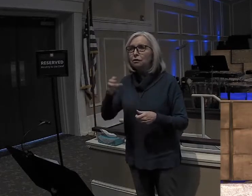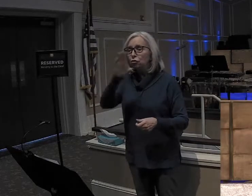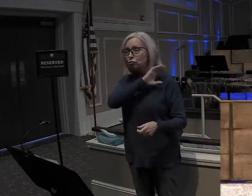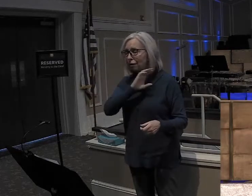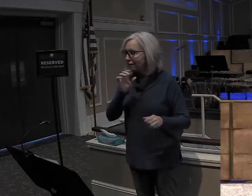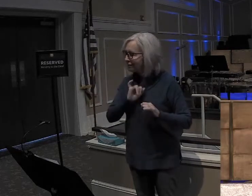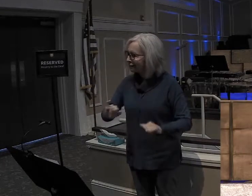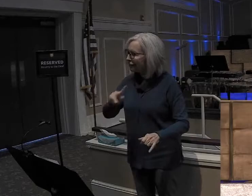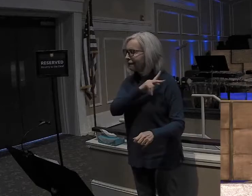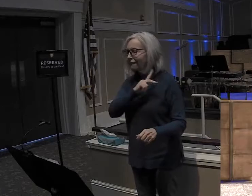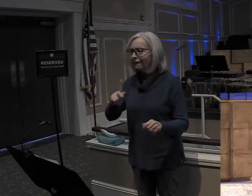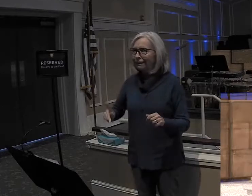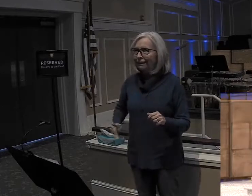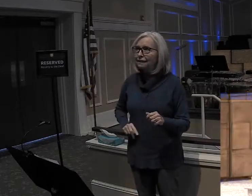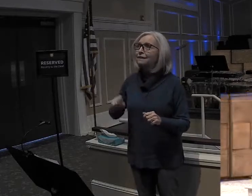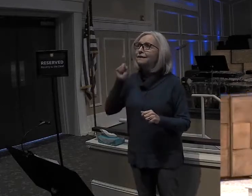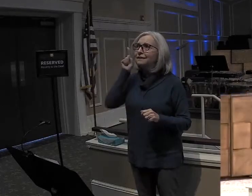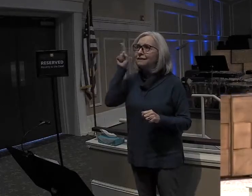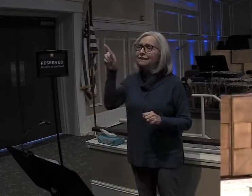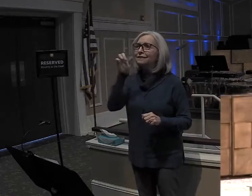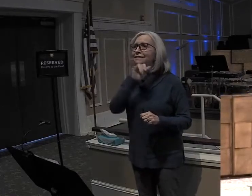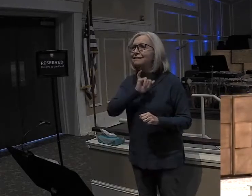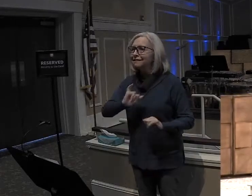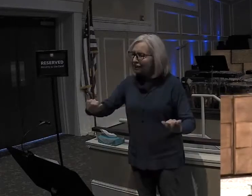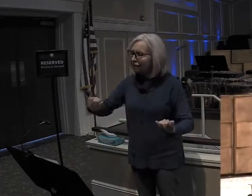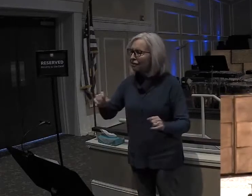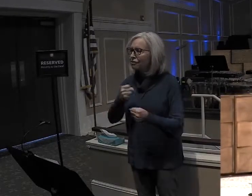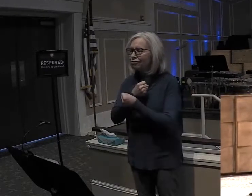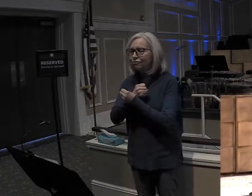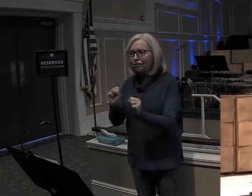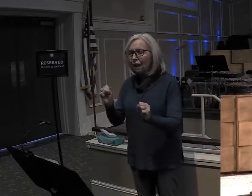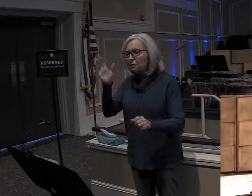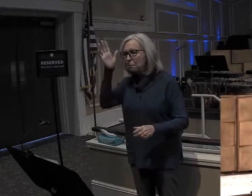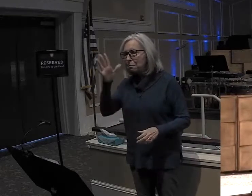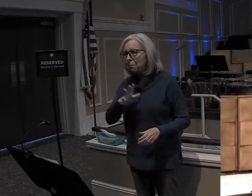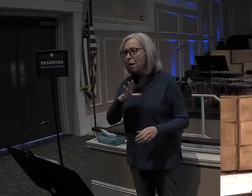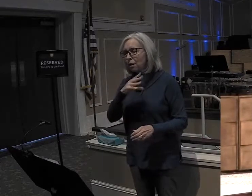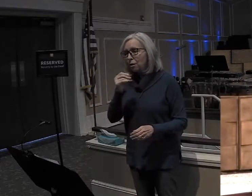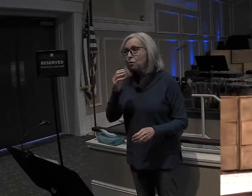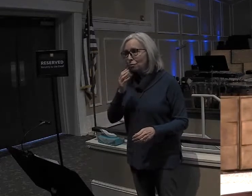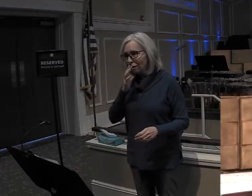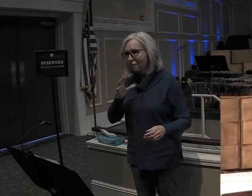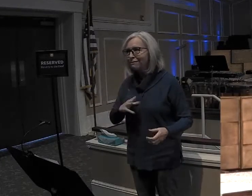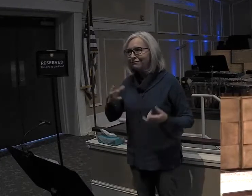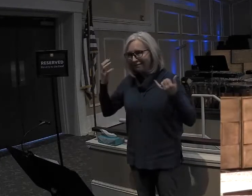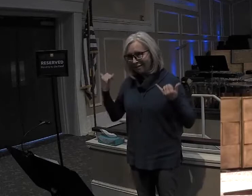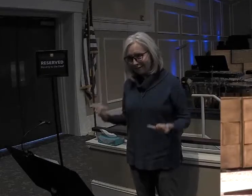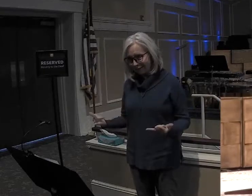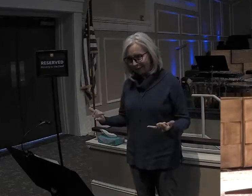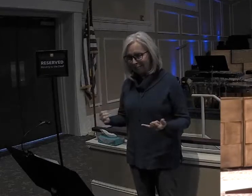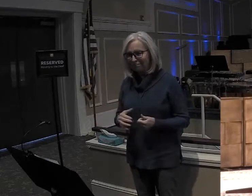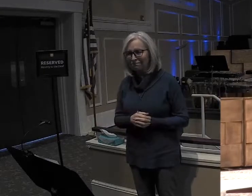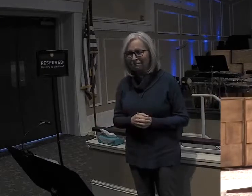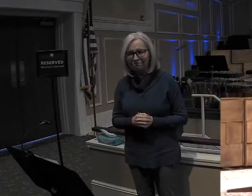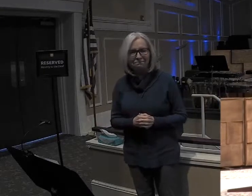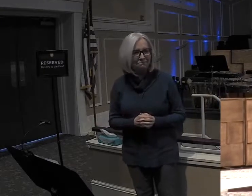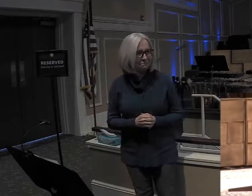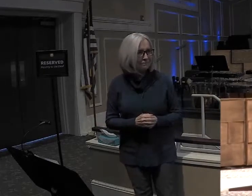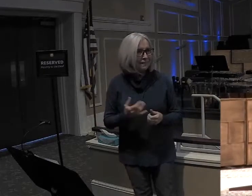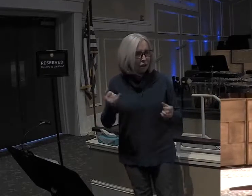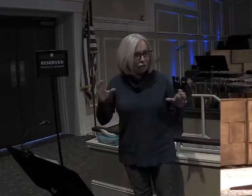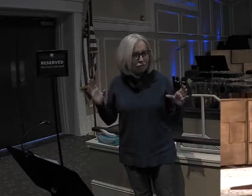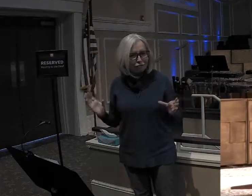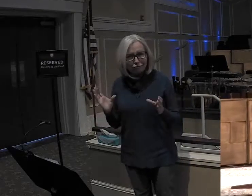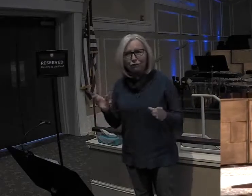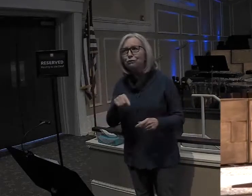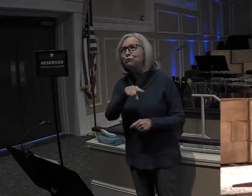King, and He is still saving men and women today. And so be